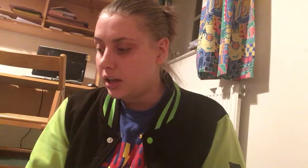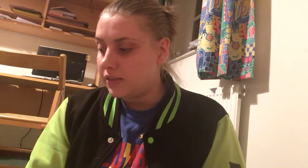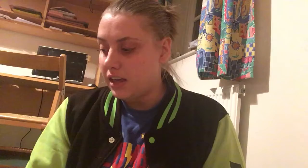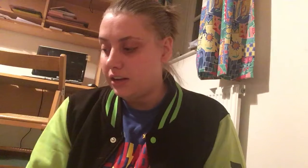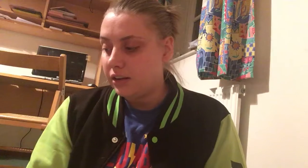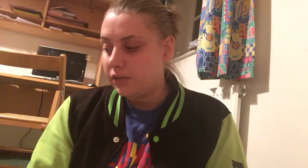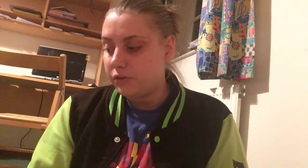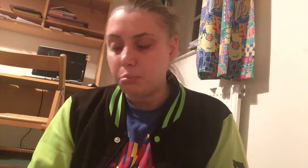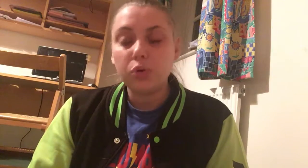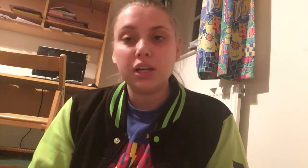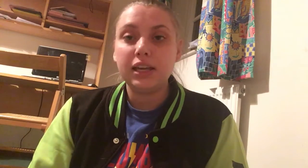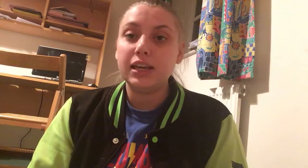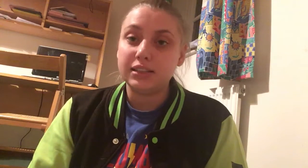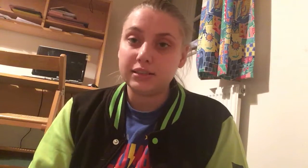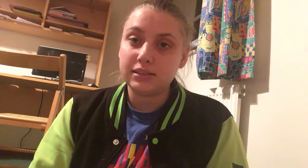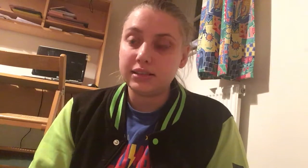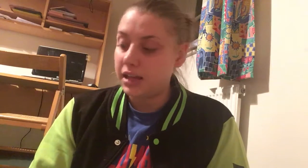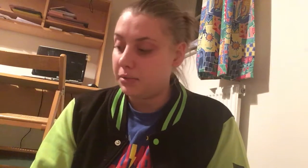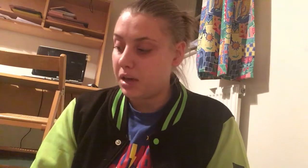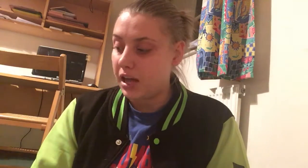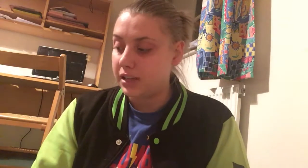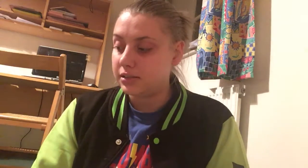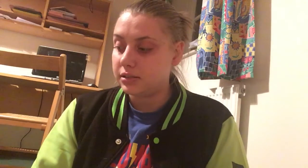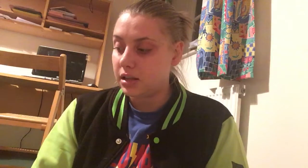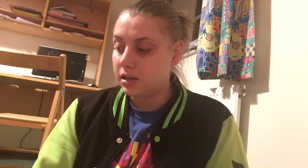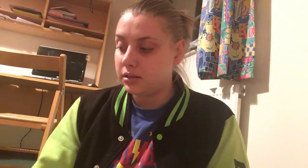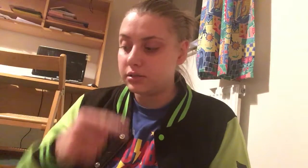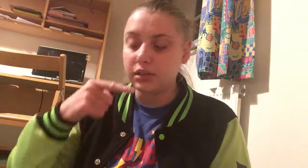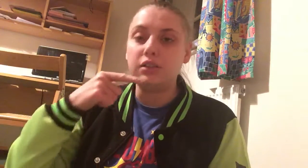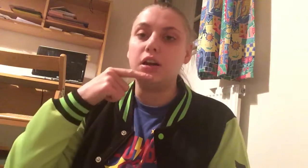And then for boy, it's the same as son. So you go